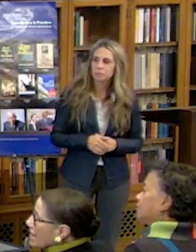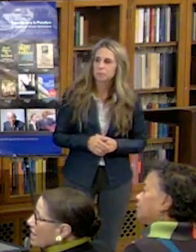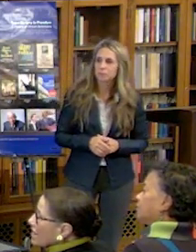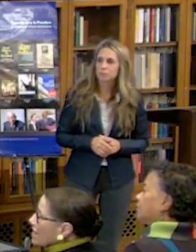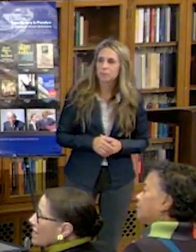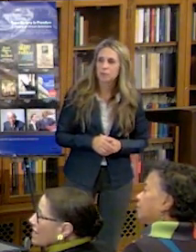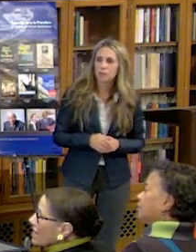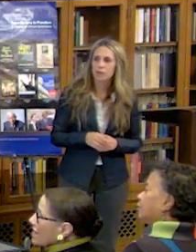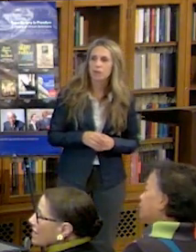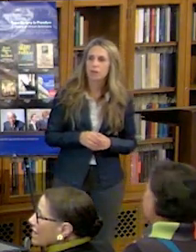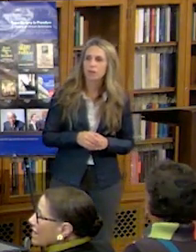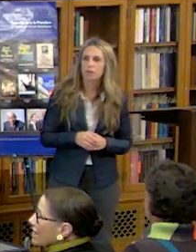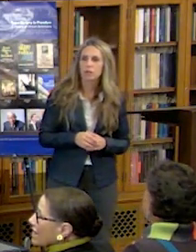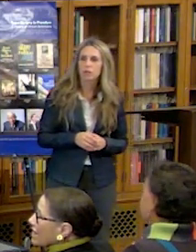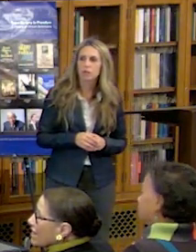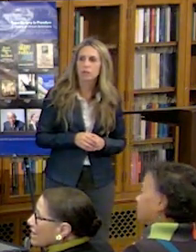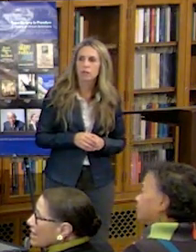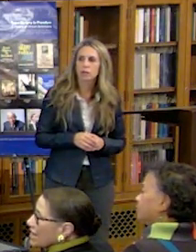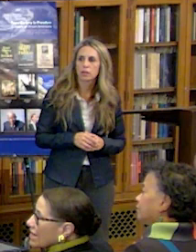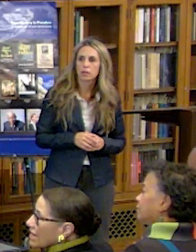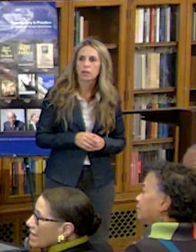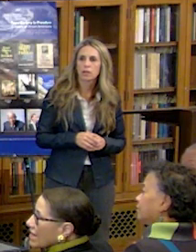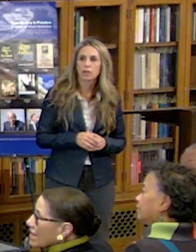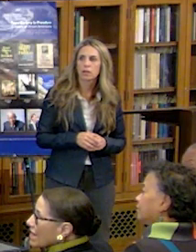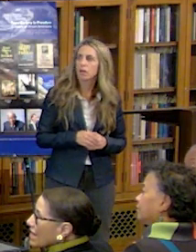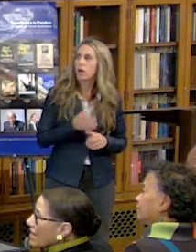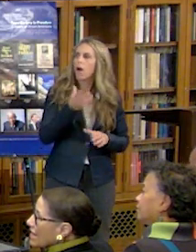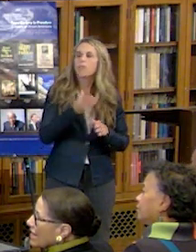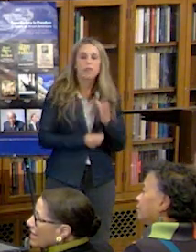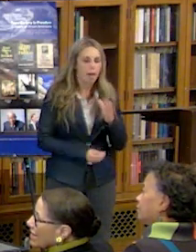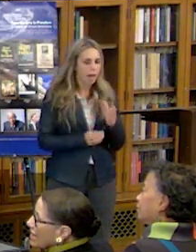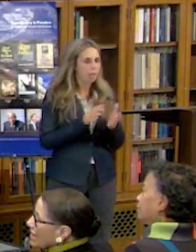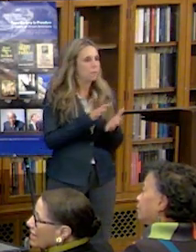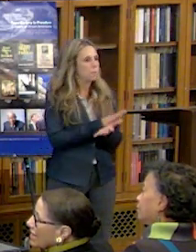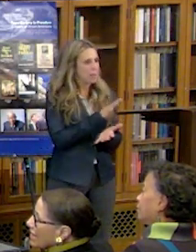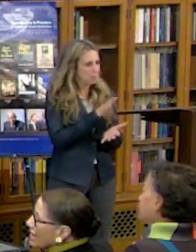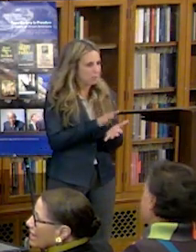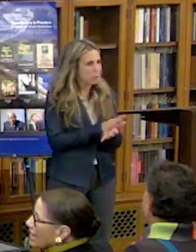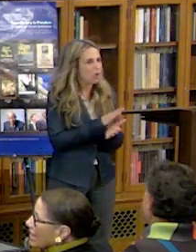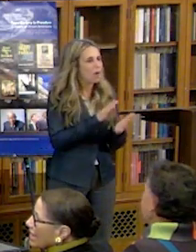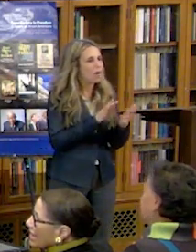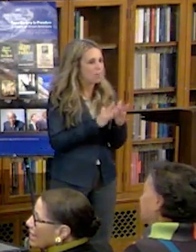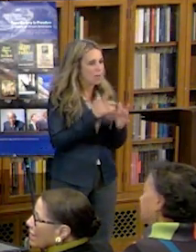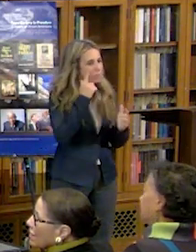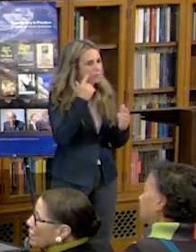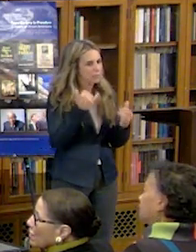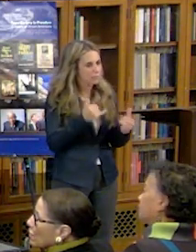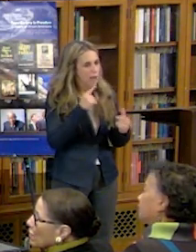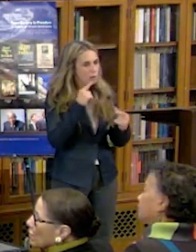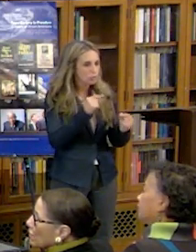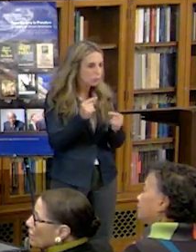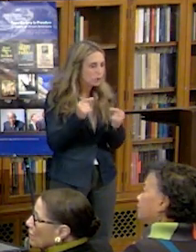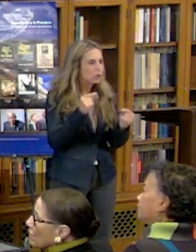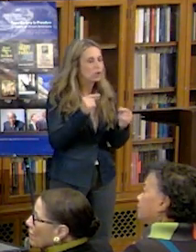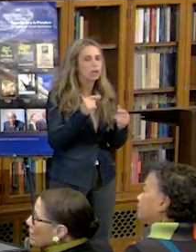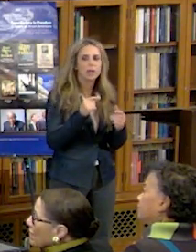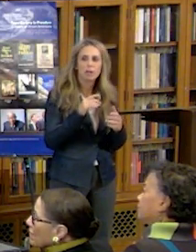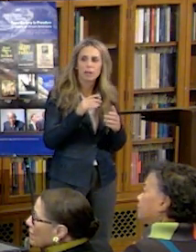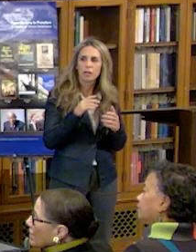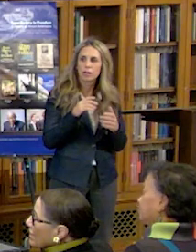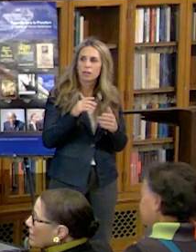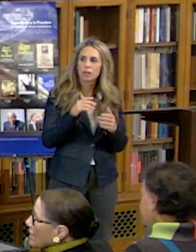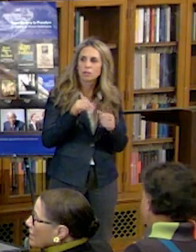media or on the lack of paper online yeah cloud storage and so